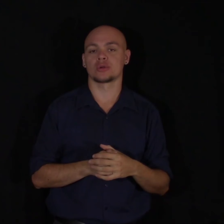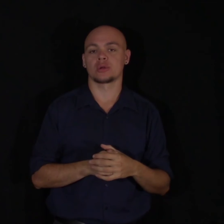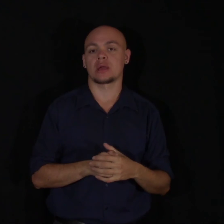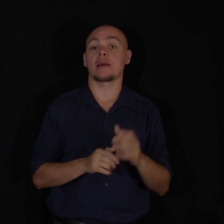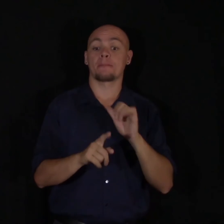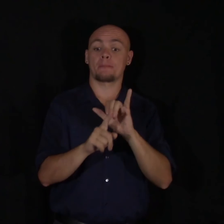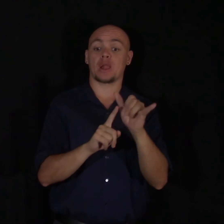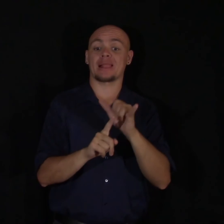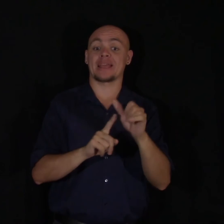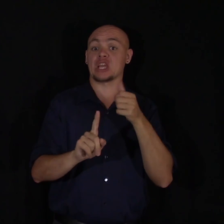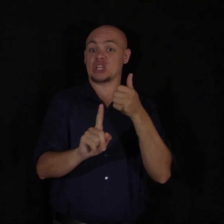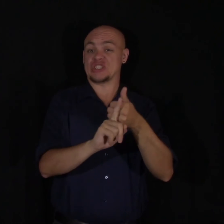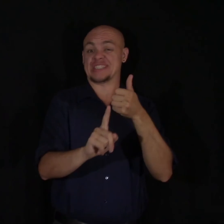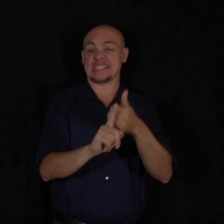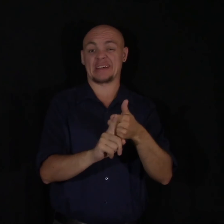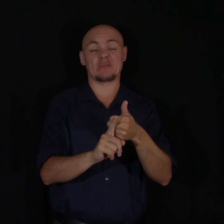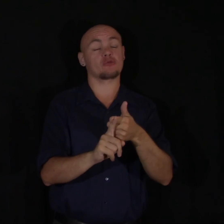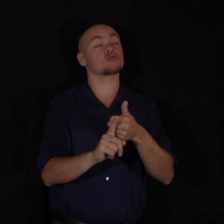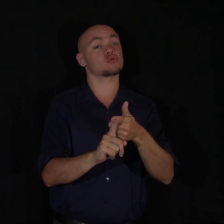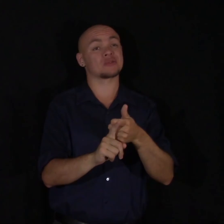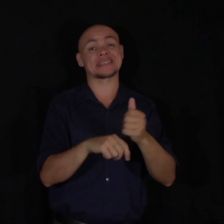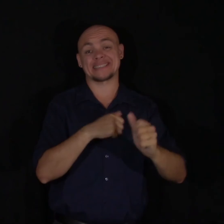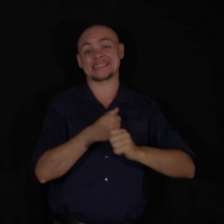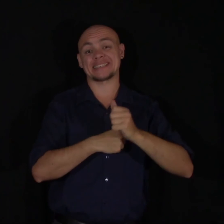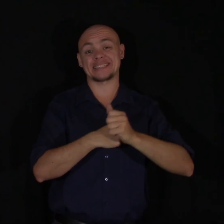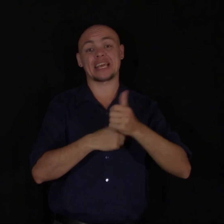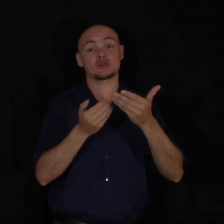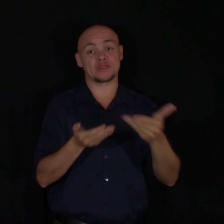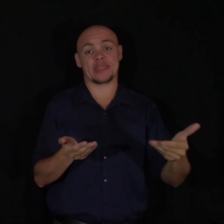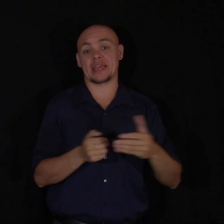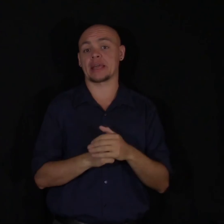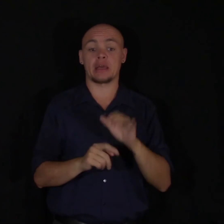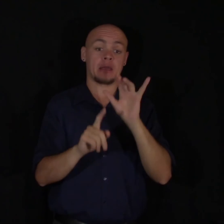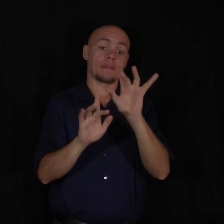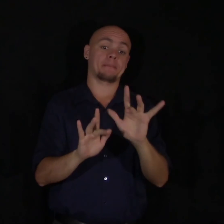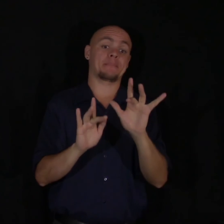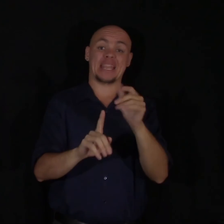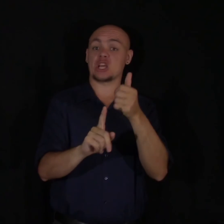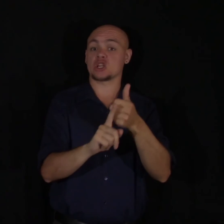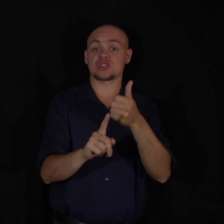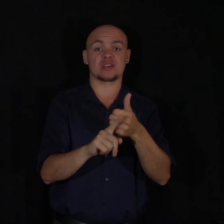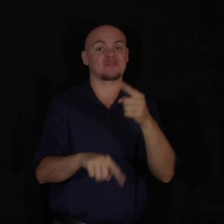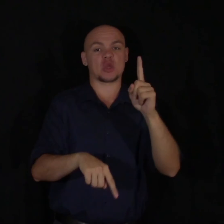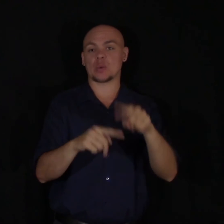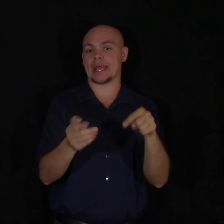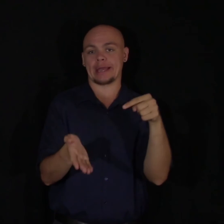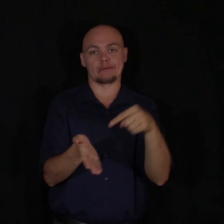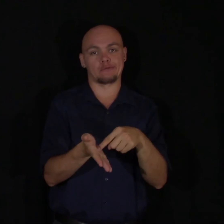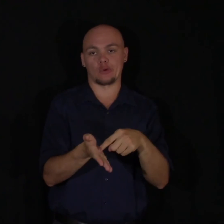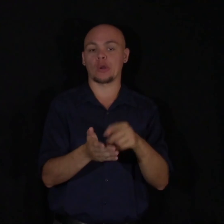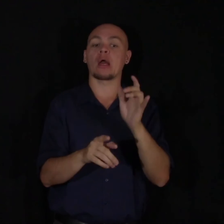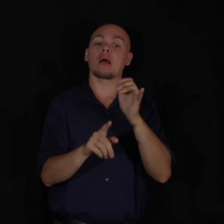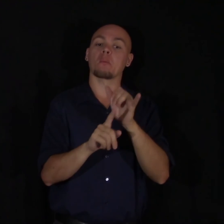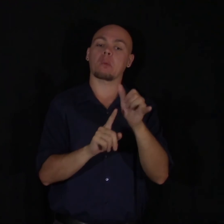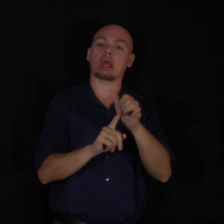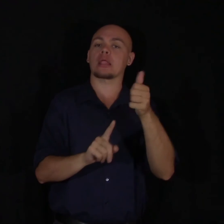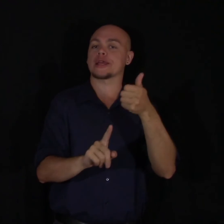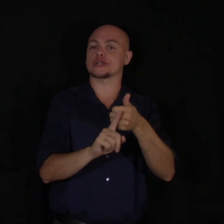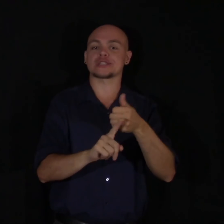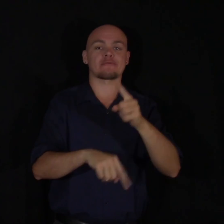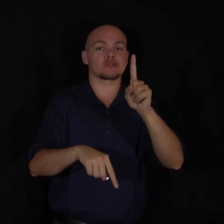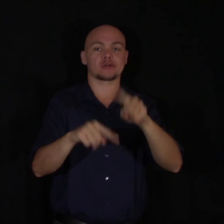dangerous thing that you could do. You cannot afford to pity yourself. You cannot afford to bully yourself. You have